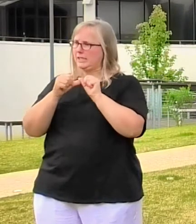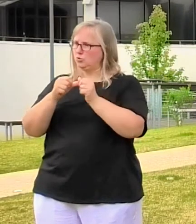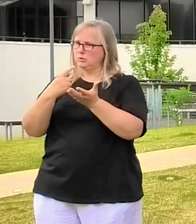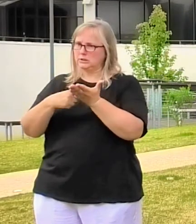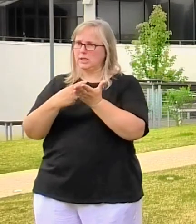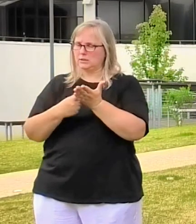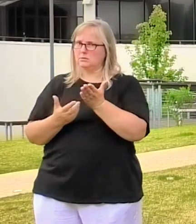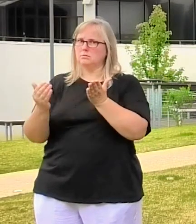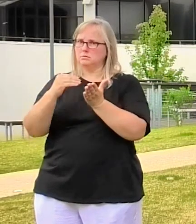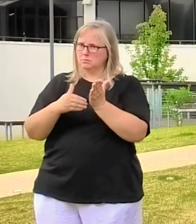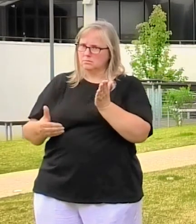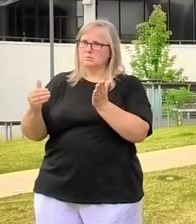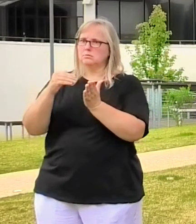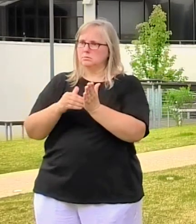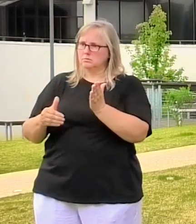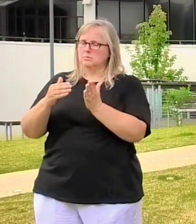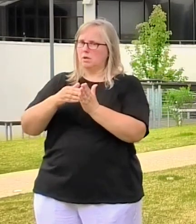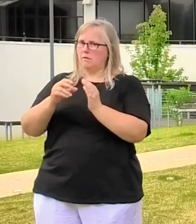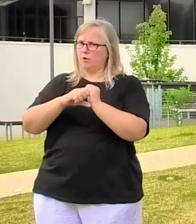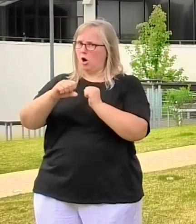over quite a while.